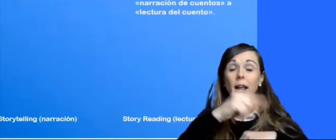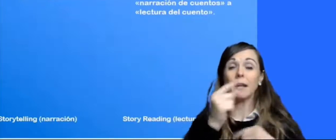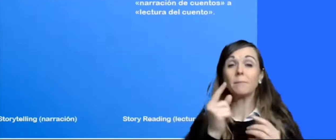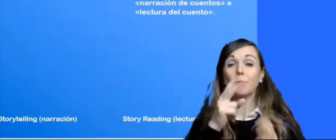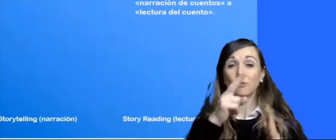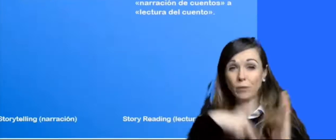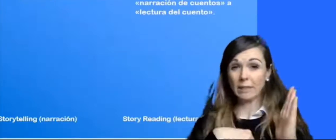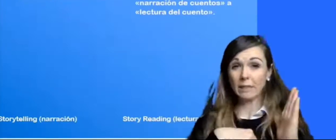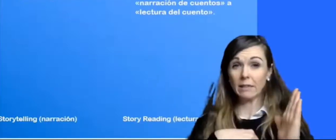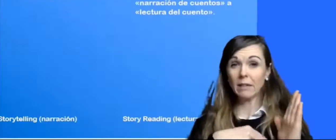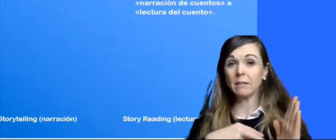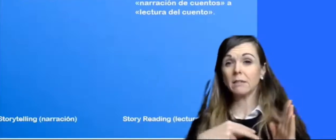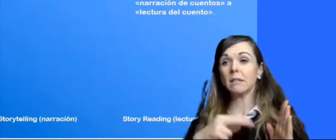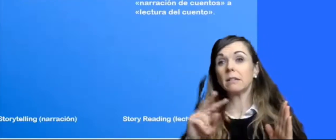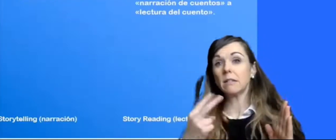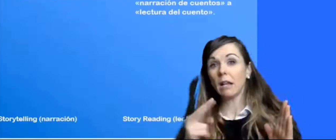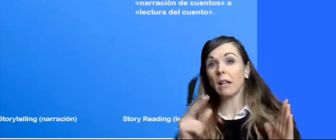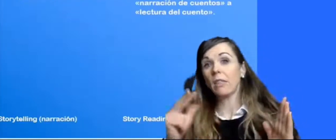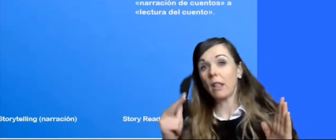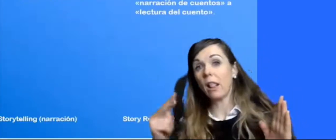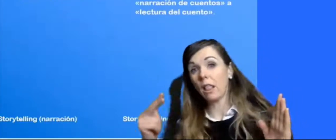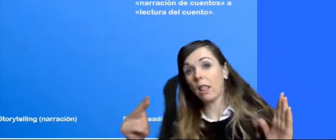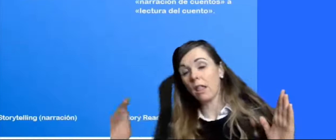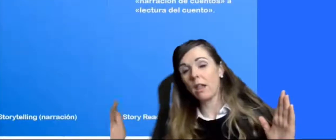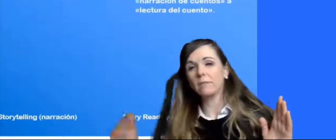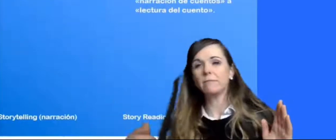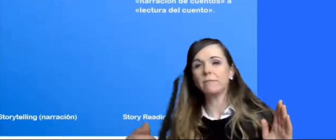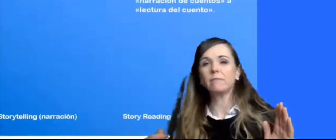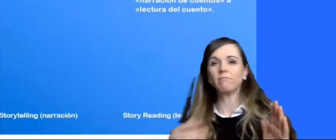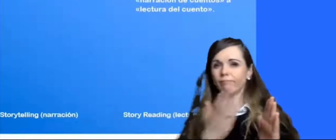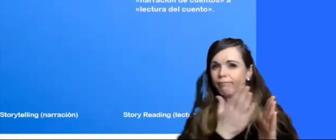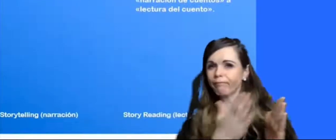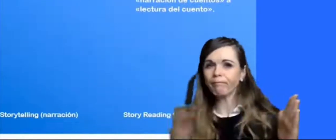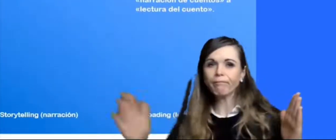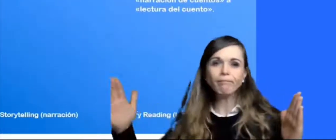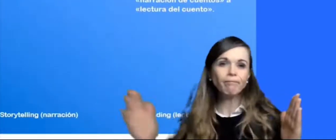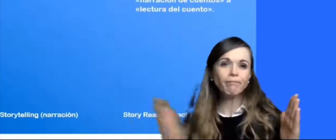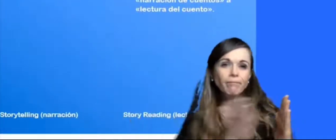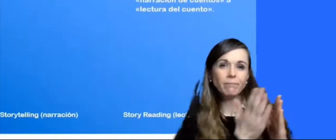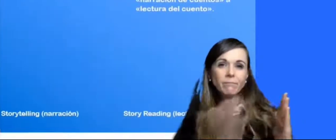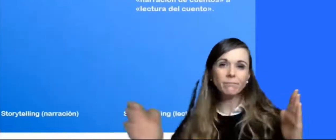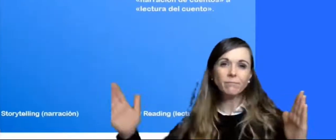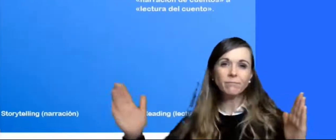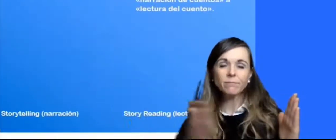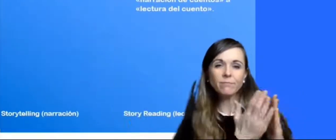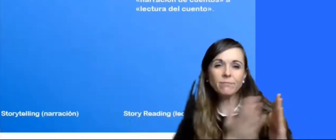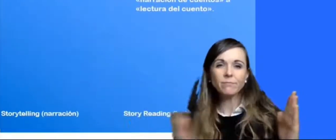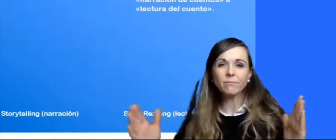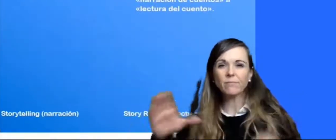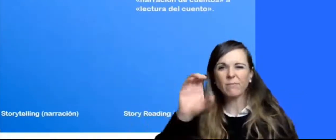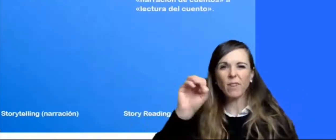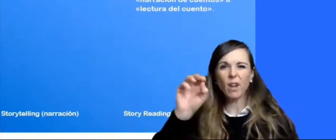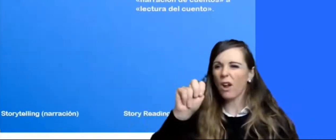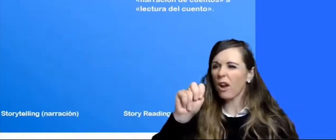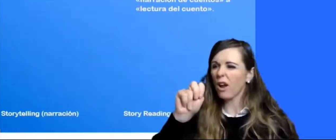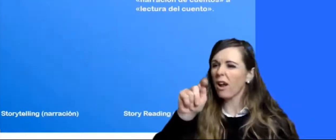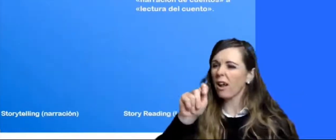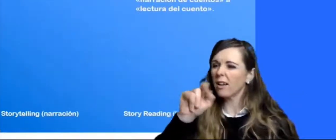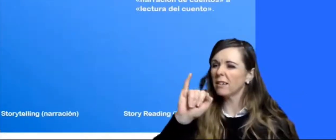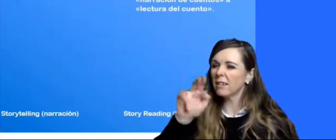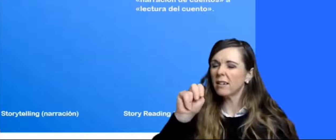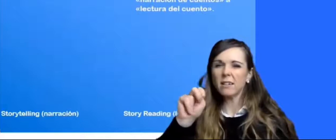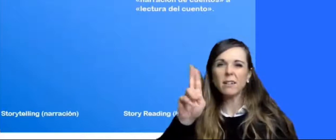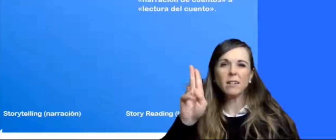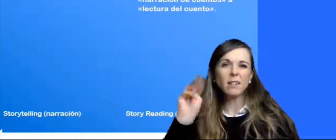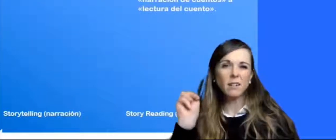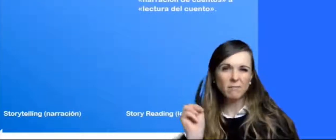will read a story the first time a specific way, but the third, second, fourth, fifth time of reading a